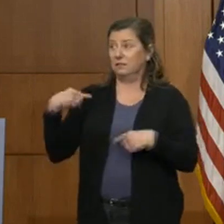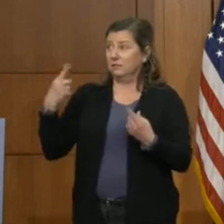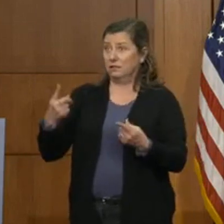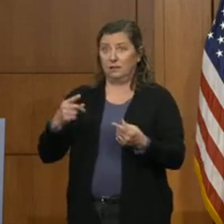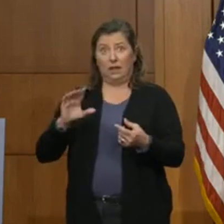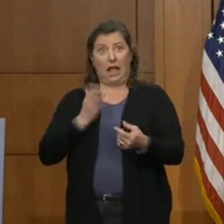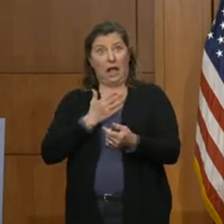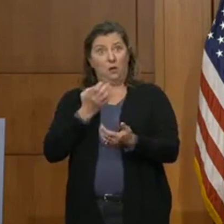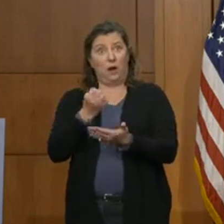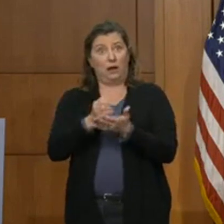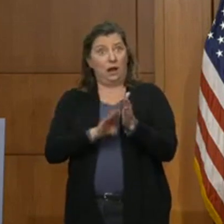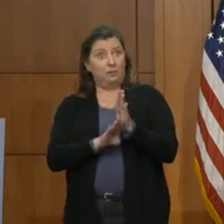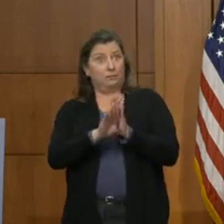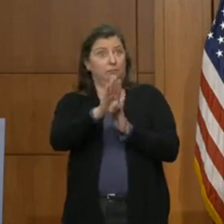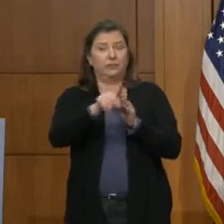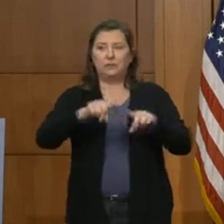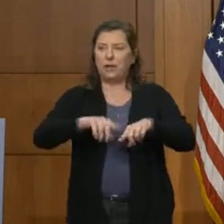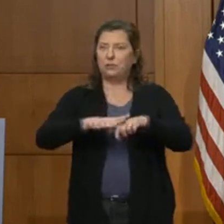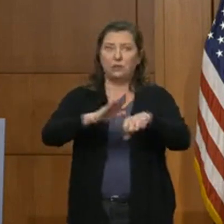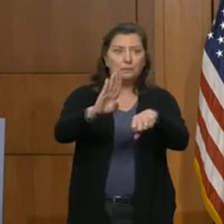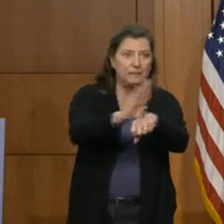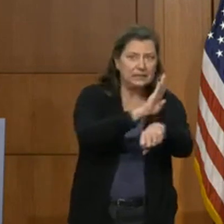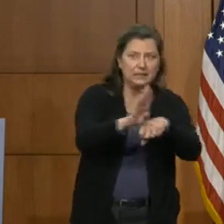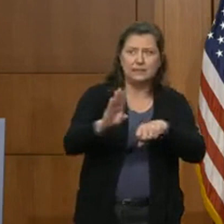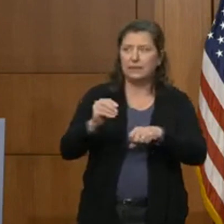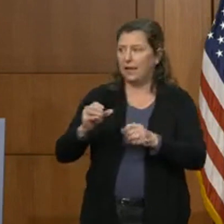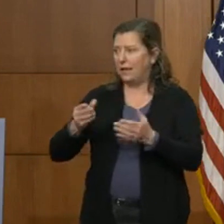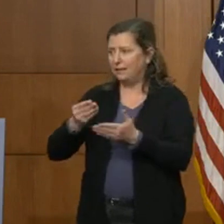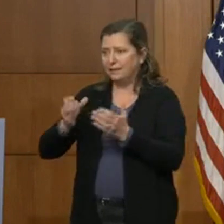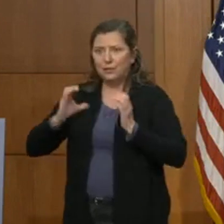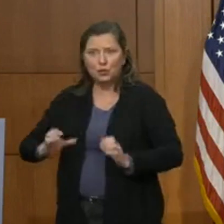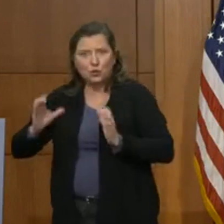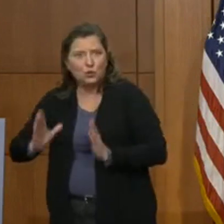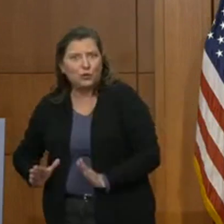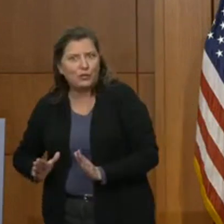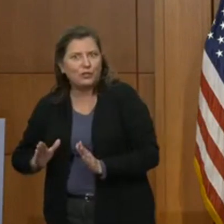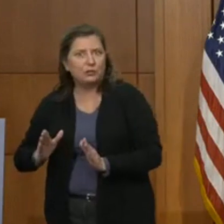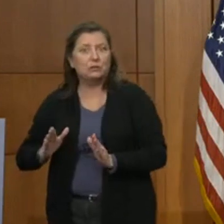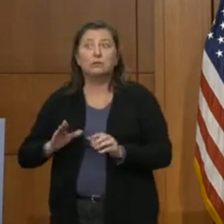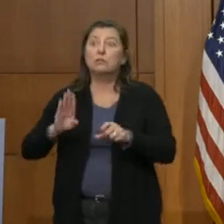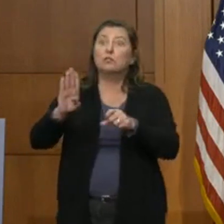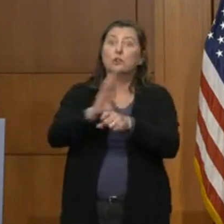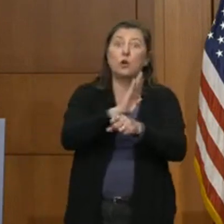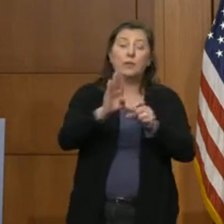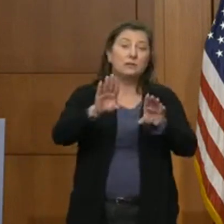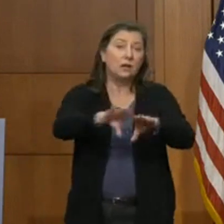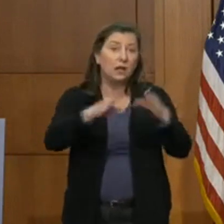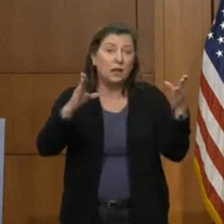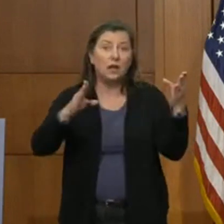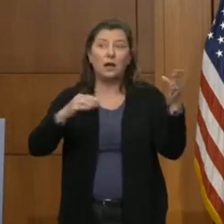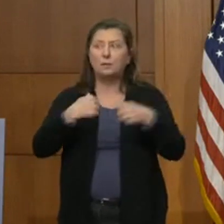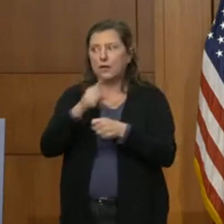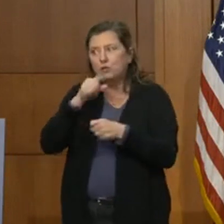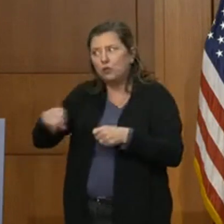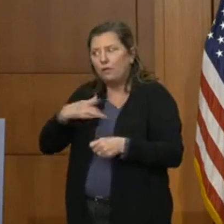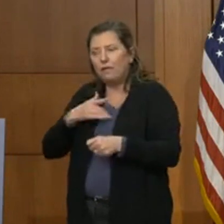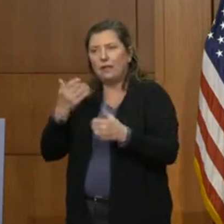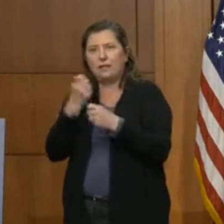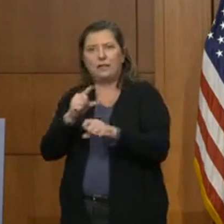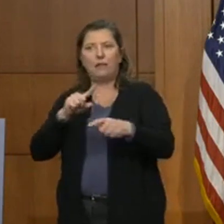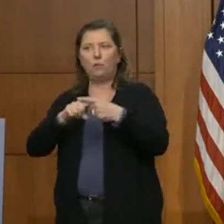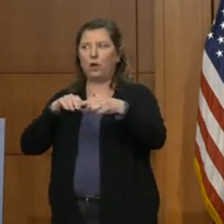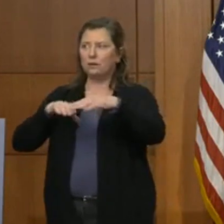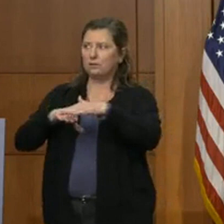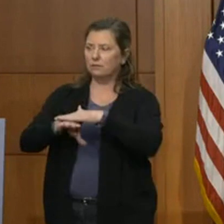that means that our businesses will do everything that they can to make our consumers feel safe going into that